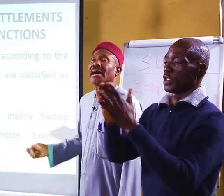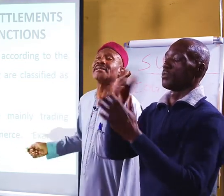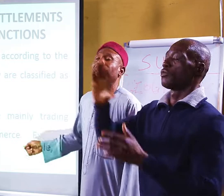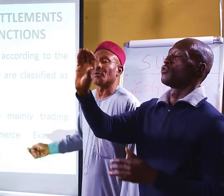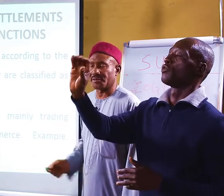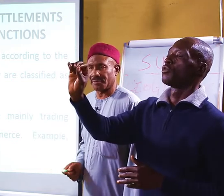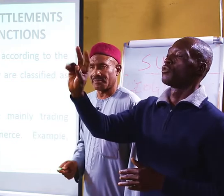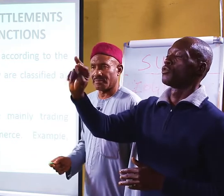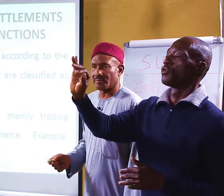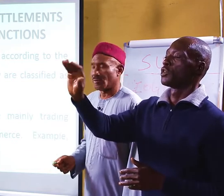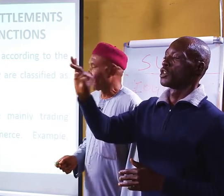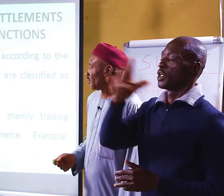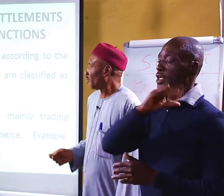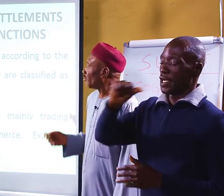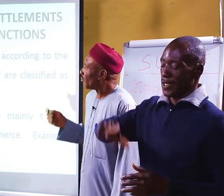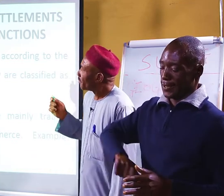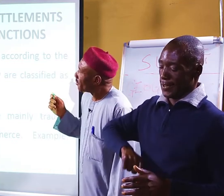Onitsha and Lagos.